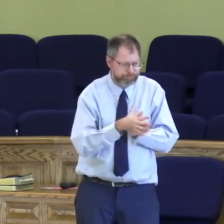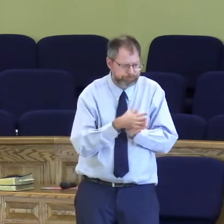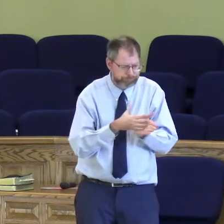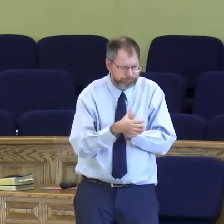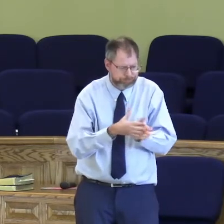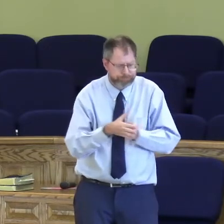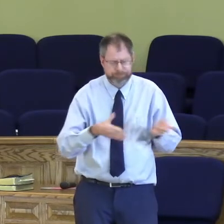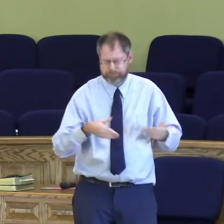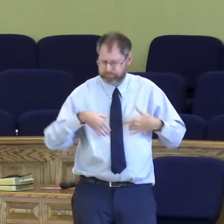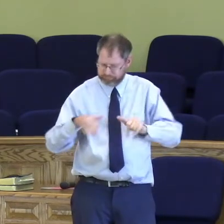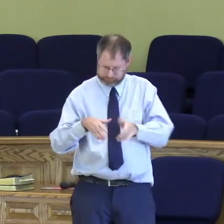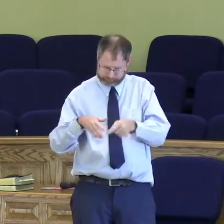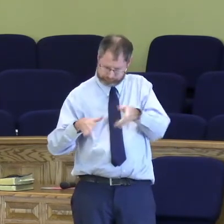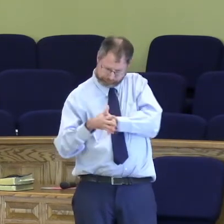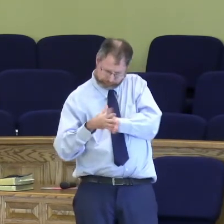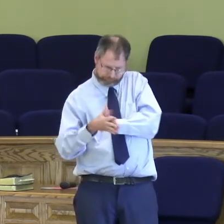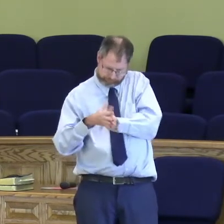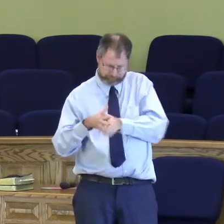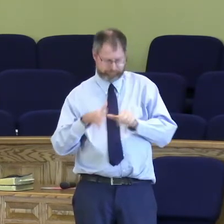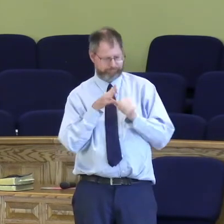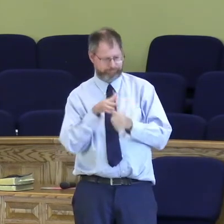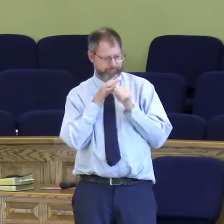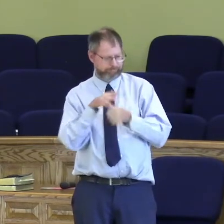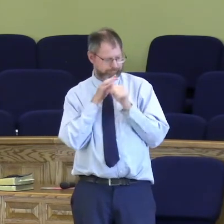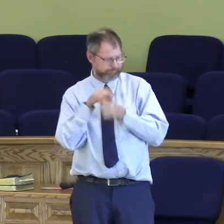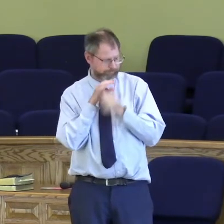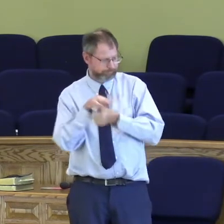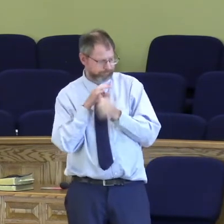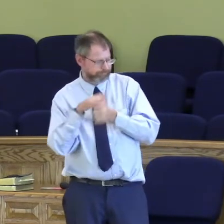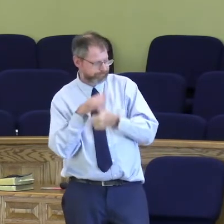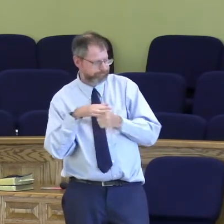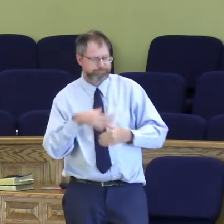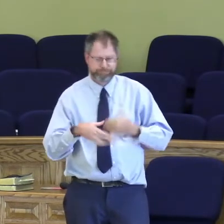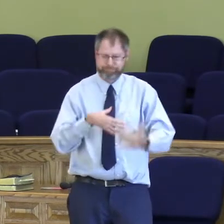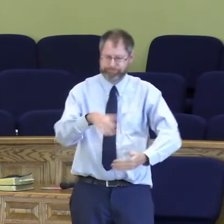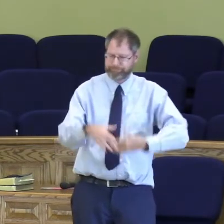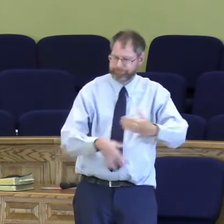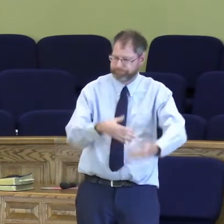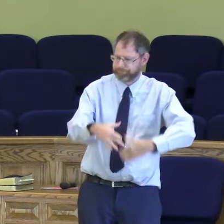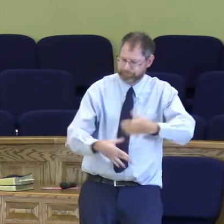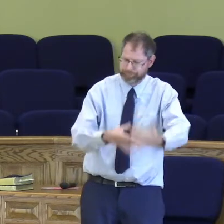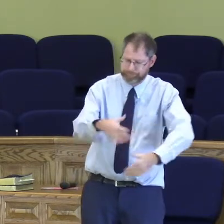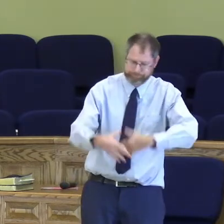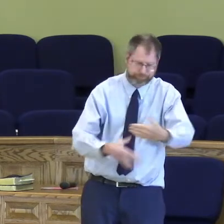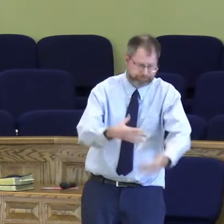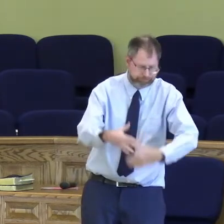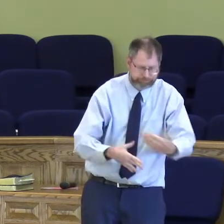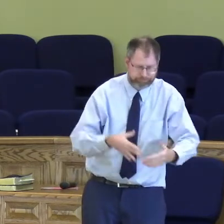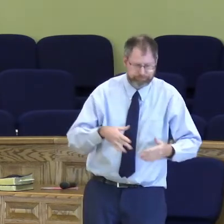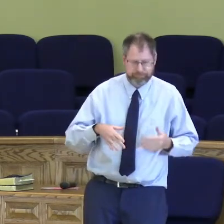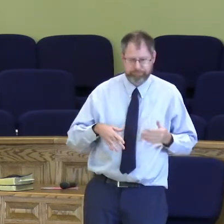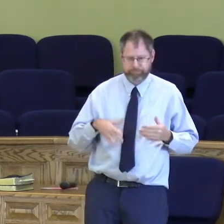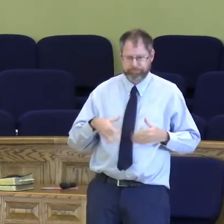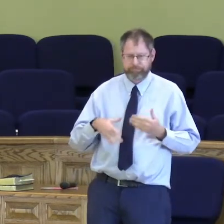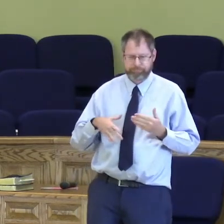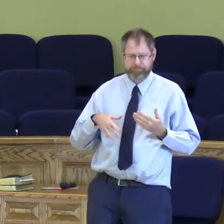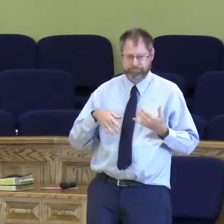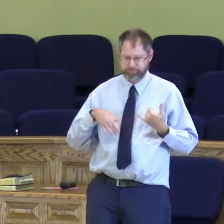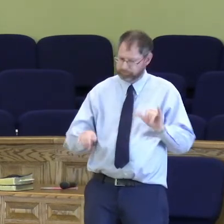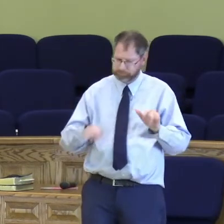his influence, continues to spread and leave a lasting impression on the numerous countries